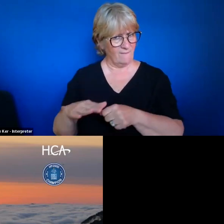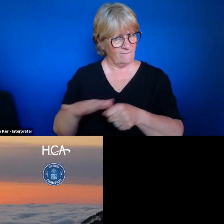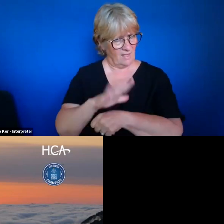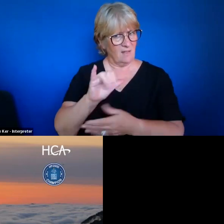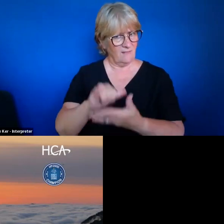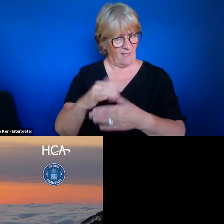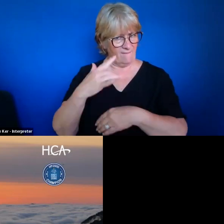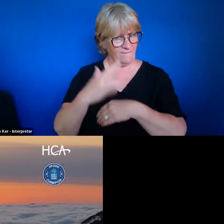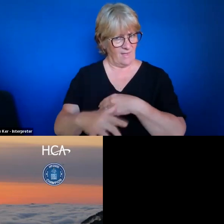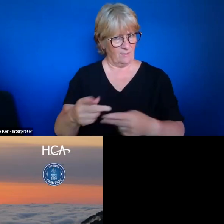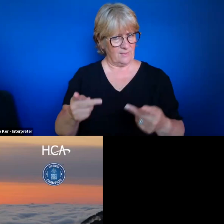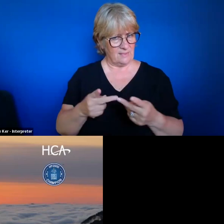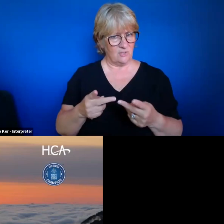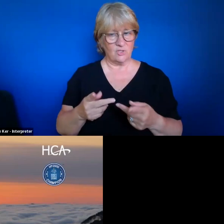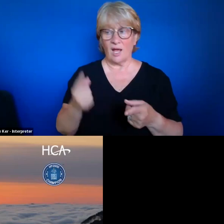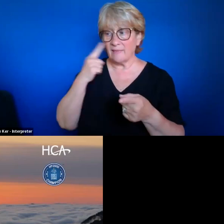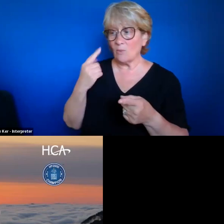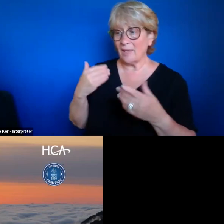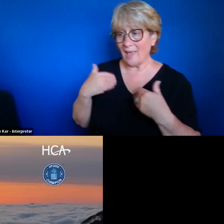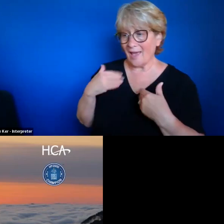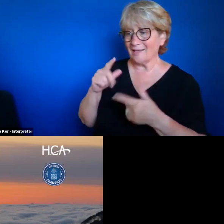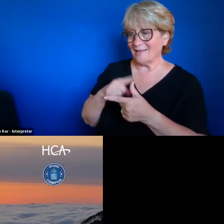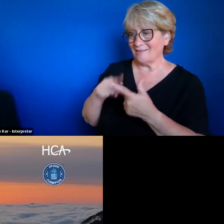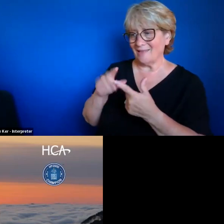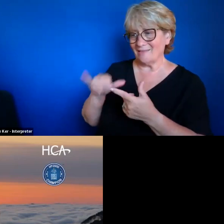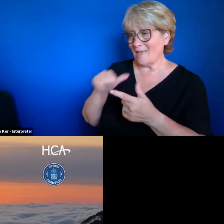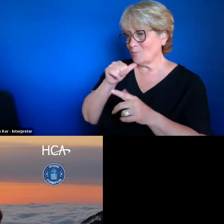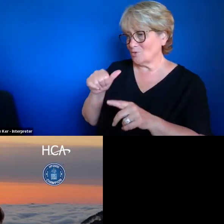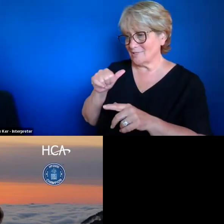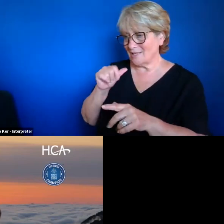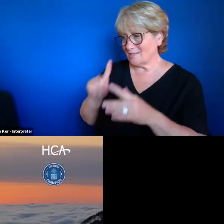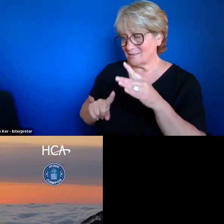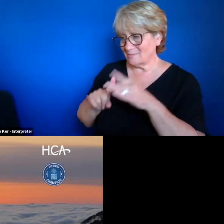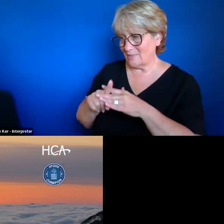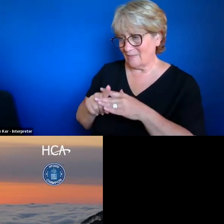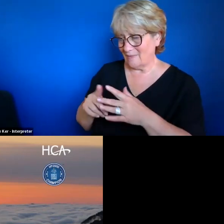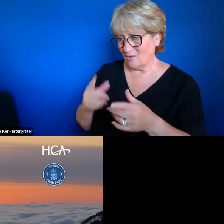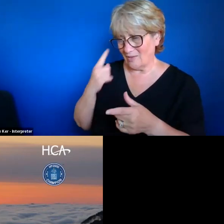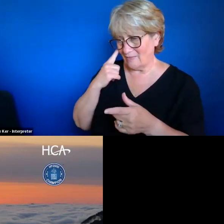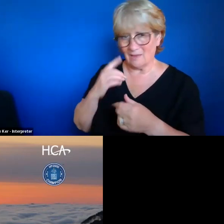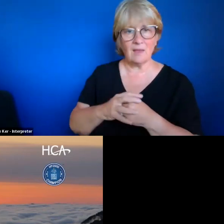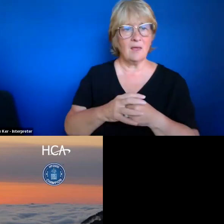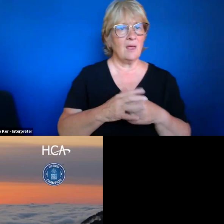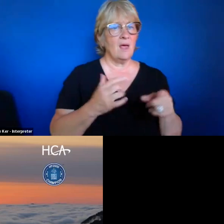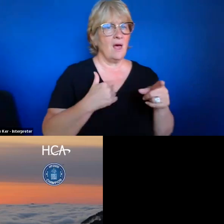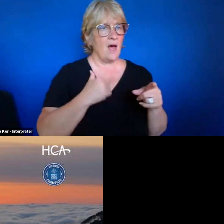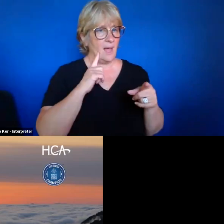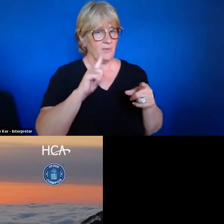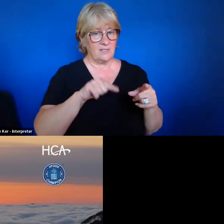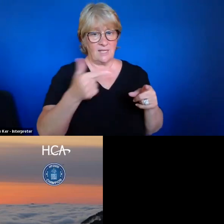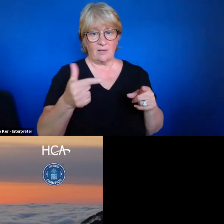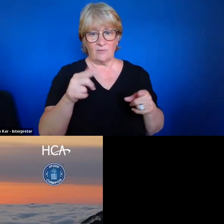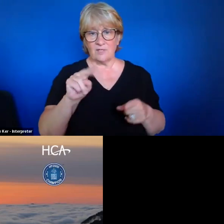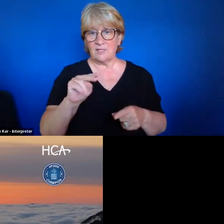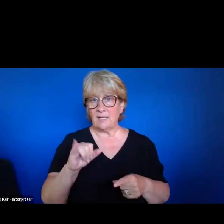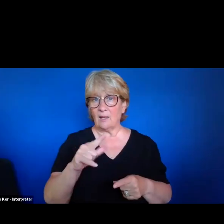so, sorry. I think we had, and then that person hasn't been there. So Betsy. Well, I'm going to kick it over to Nicola to